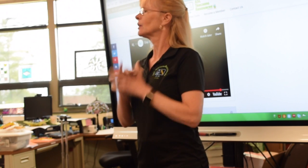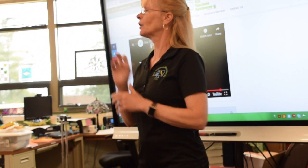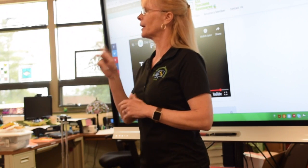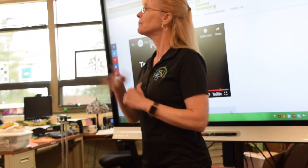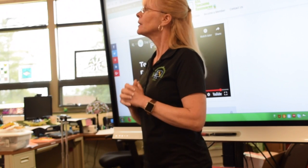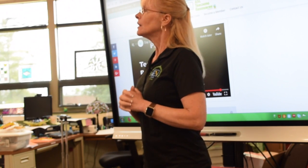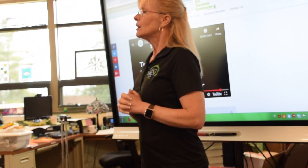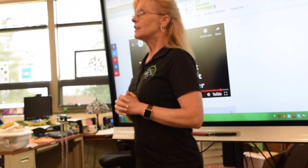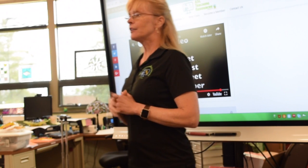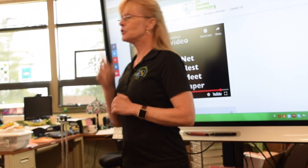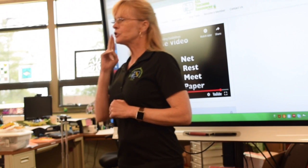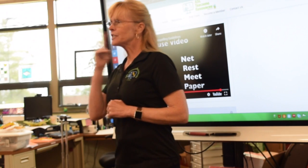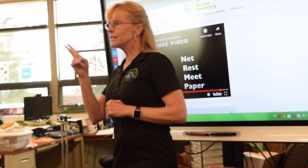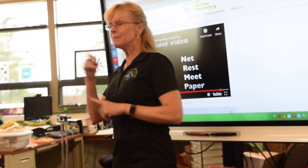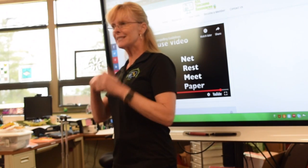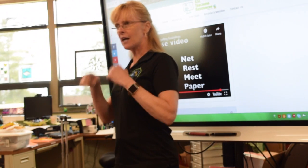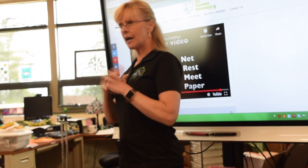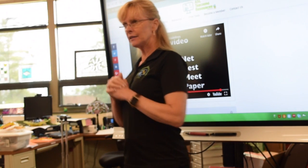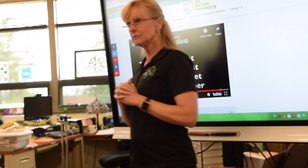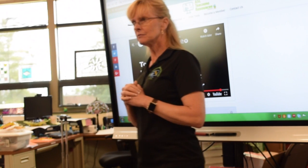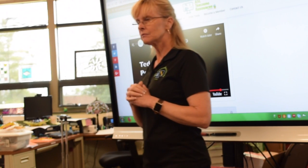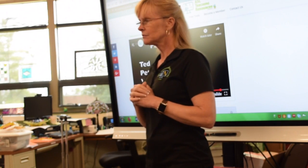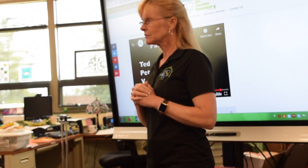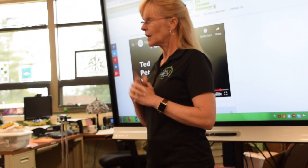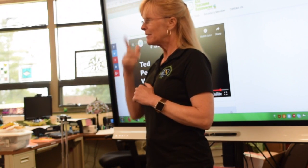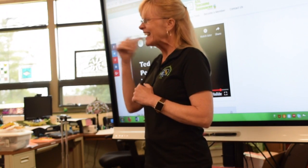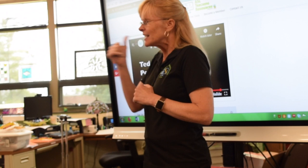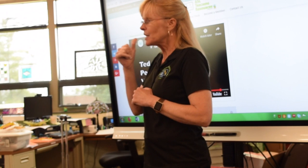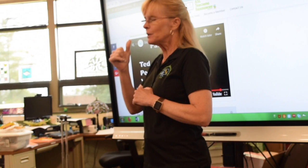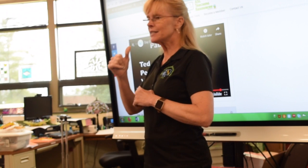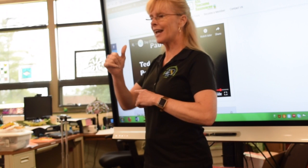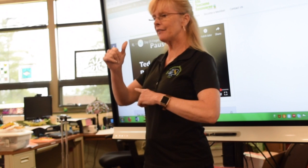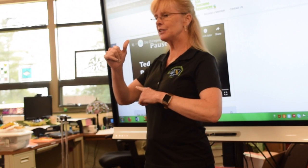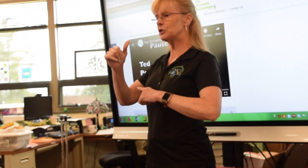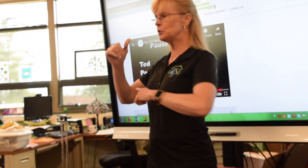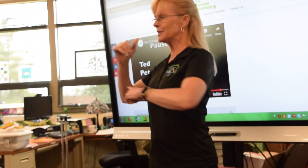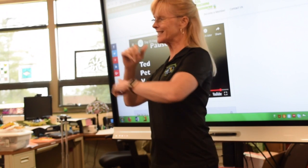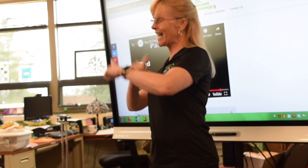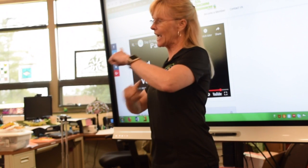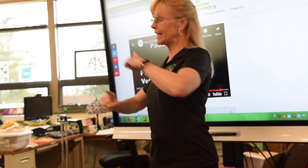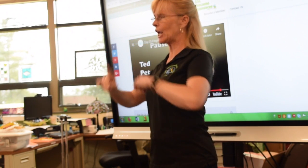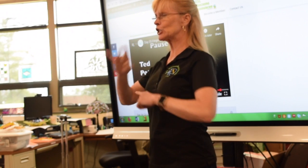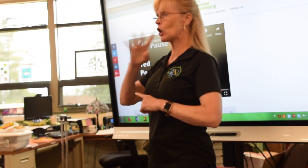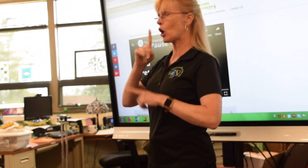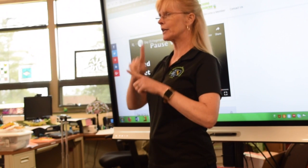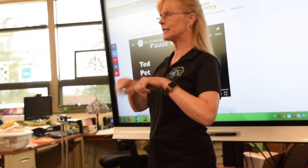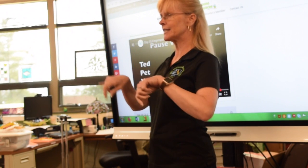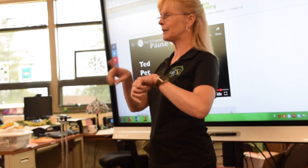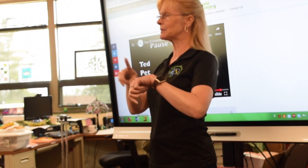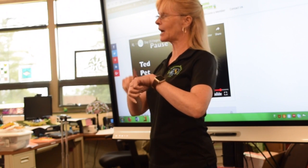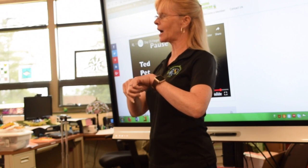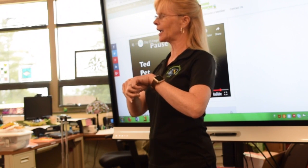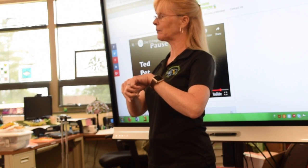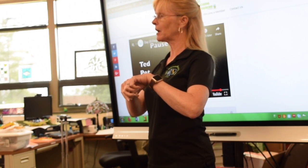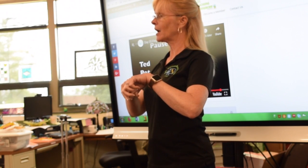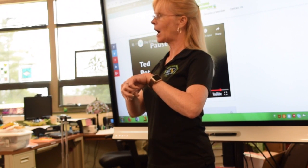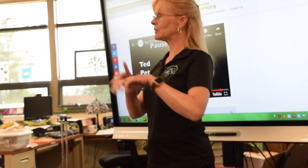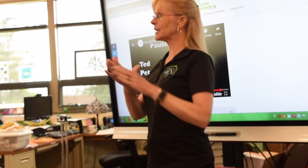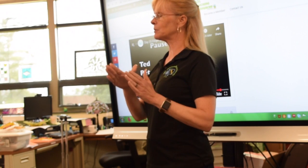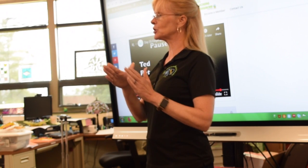Okay. Now, did you just see me sign? Because I wasn't having to sign and talk at the same time, I was able to